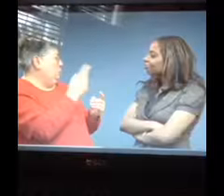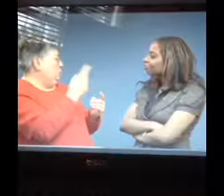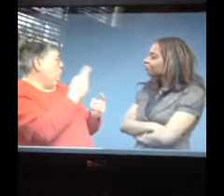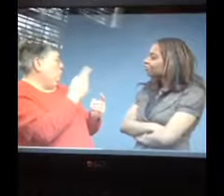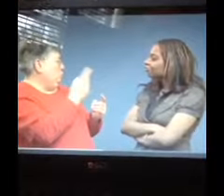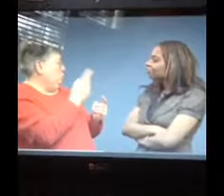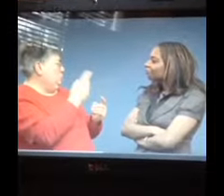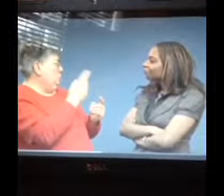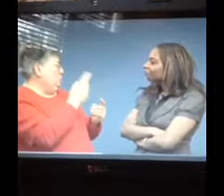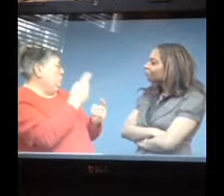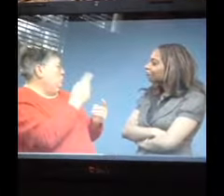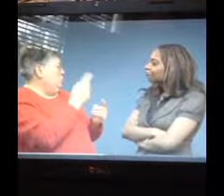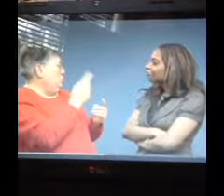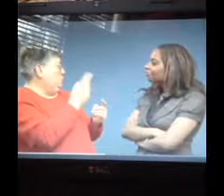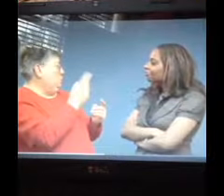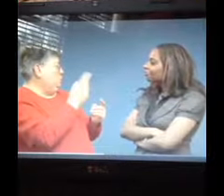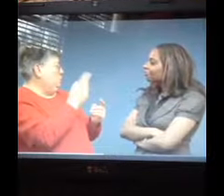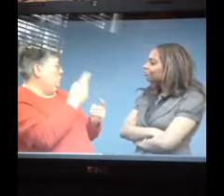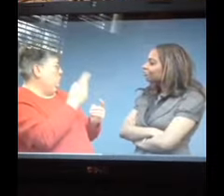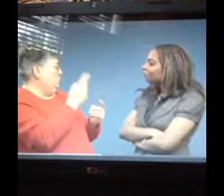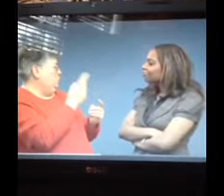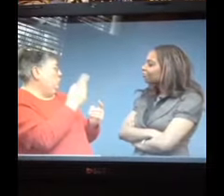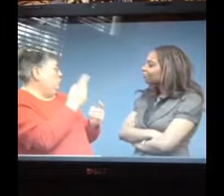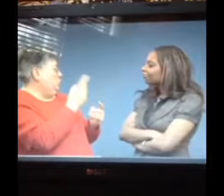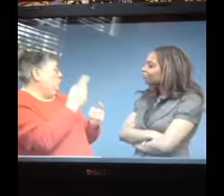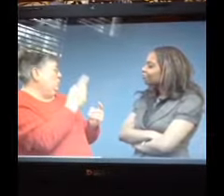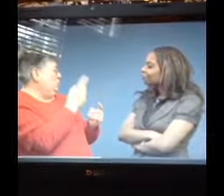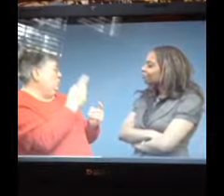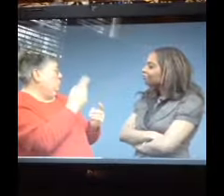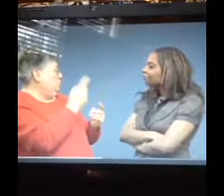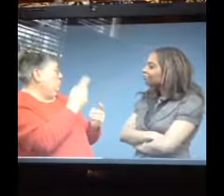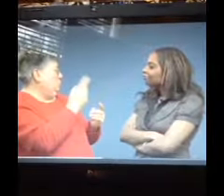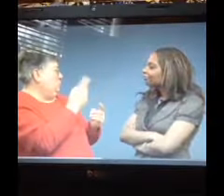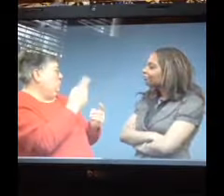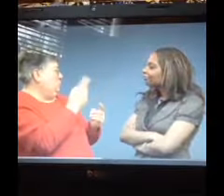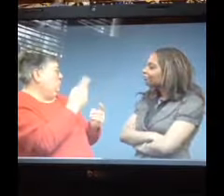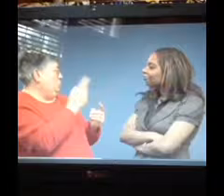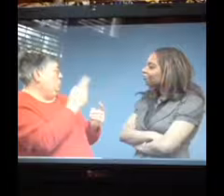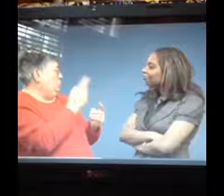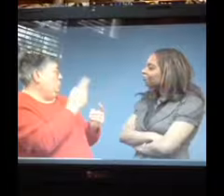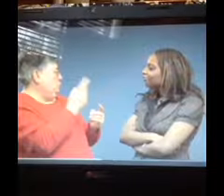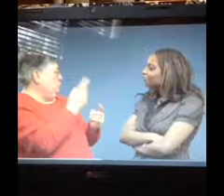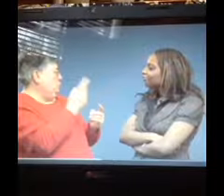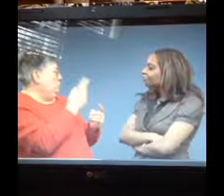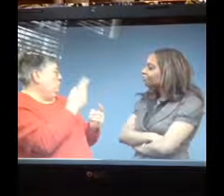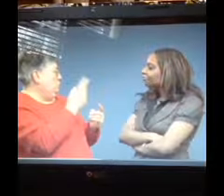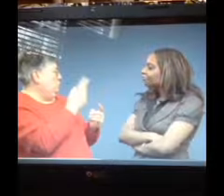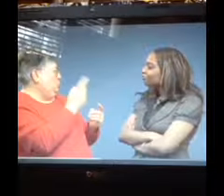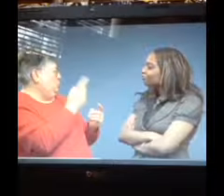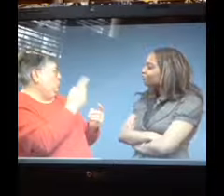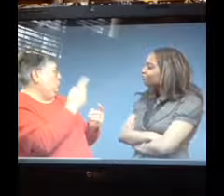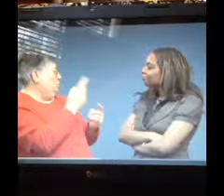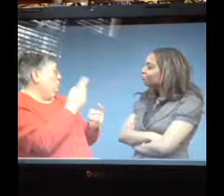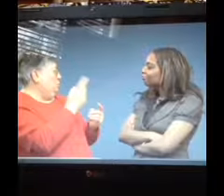you first decided to start the project. Well, Kenya, my family and friends are deaf, and we would take turns recording ourselves.